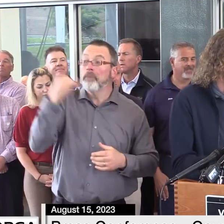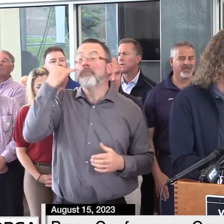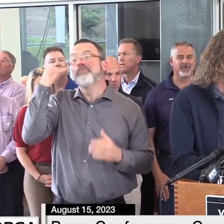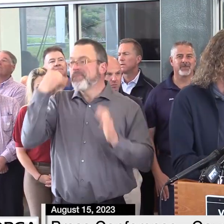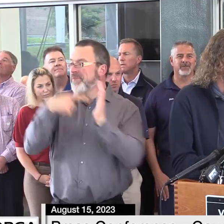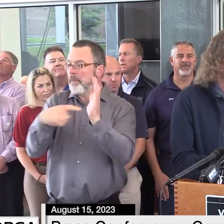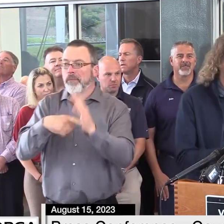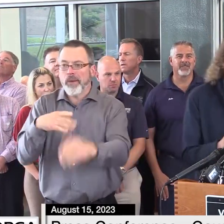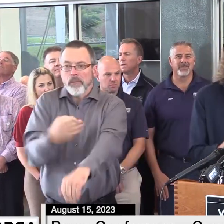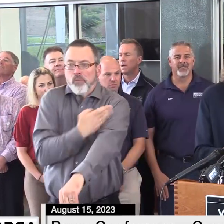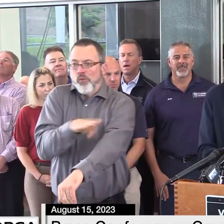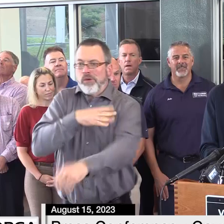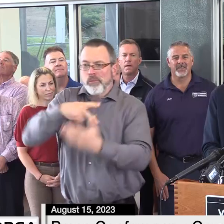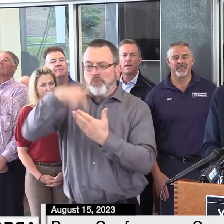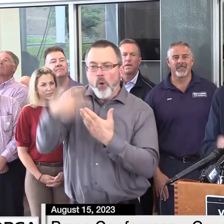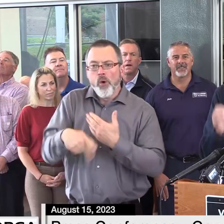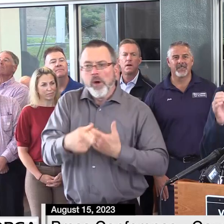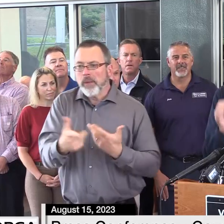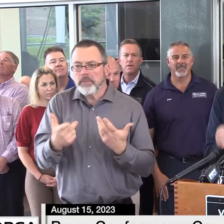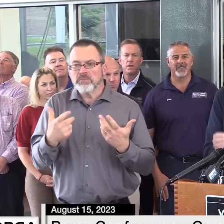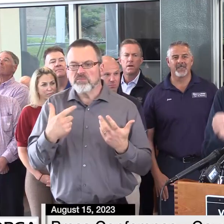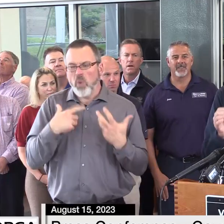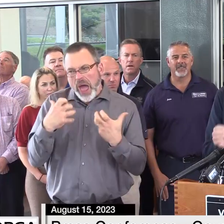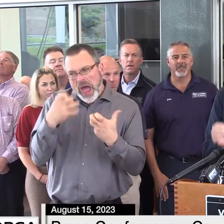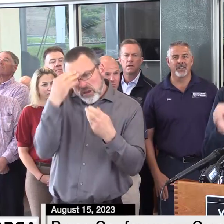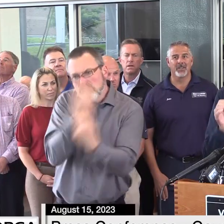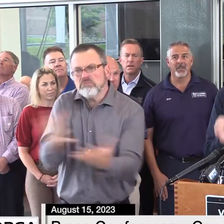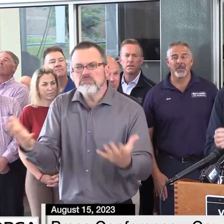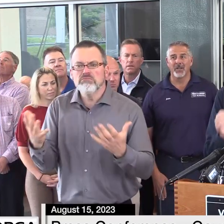to do right now is add another